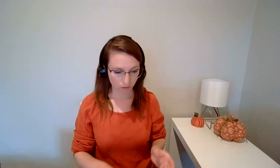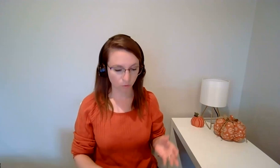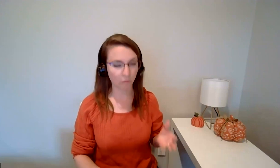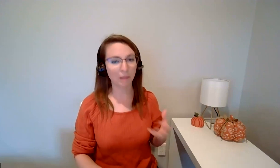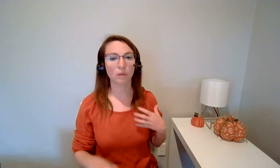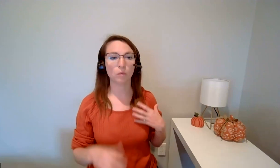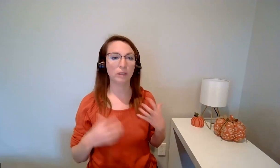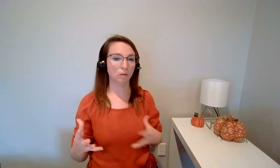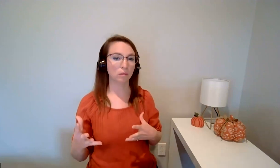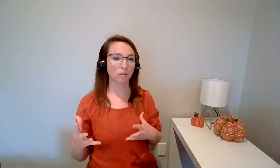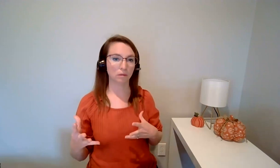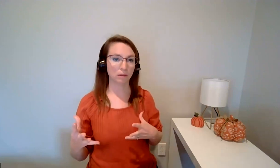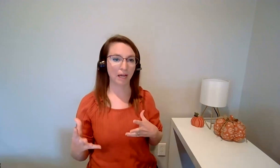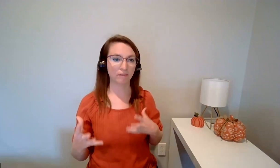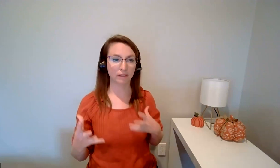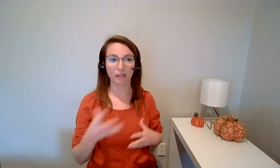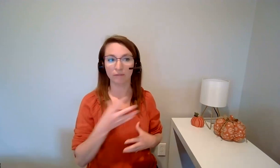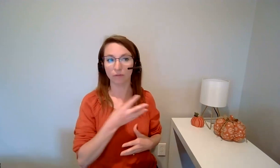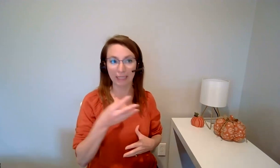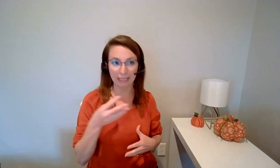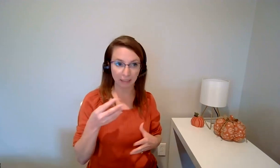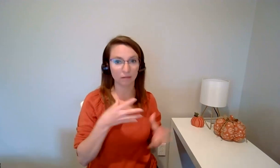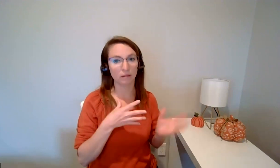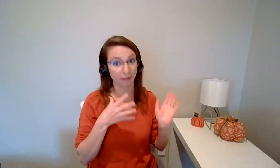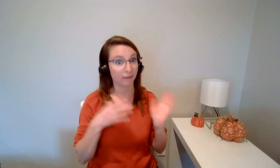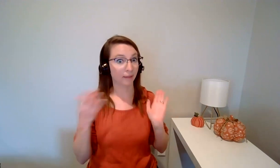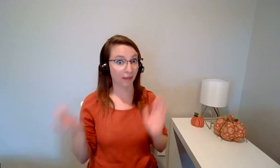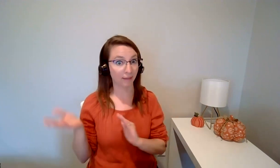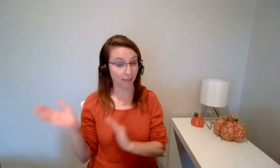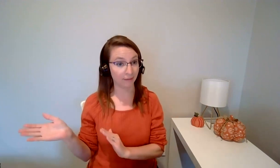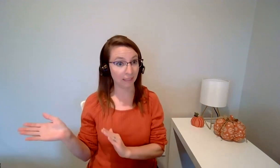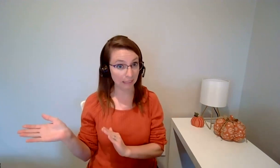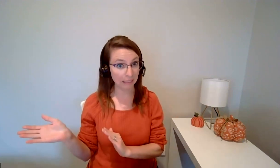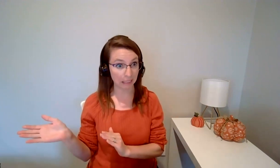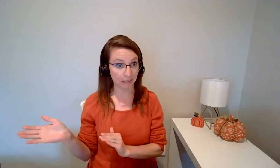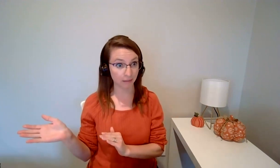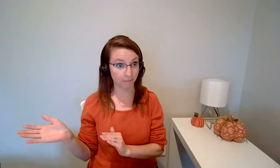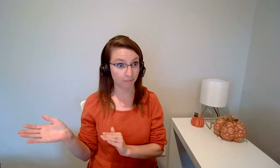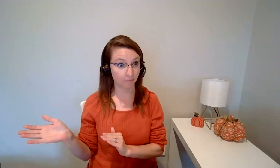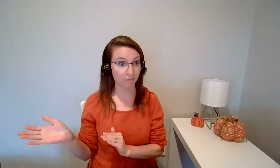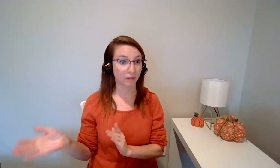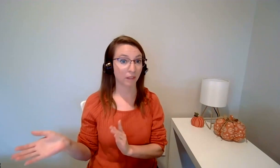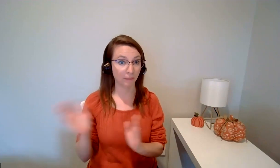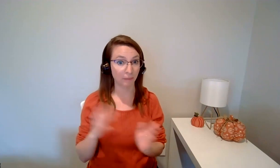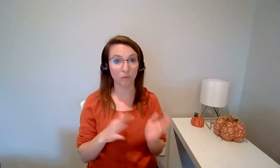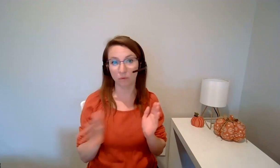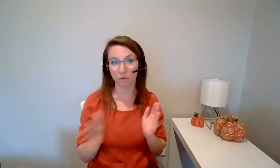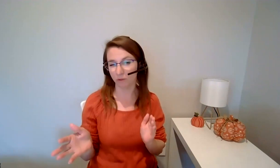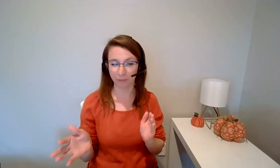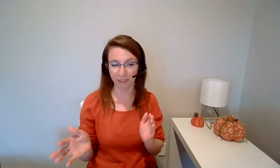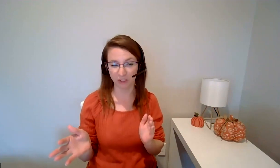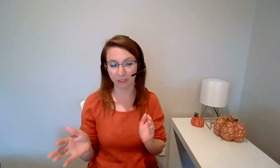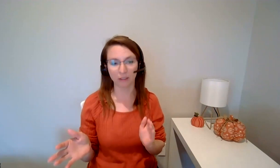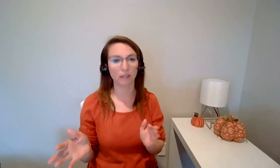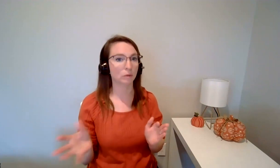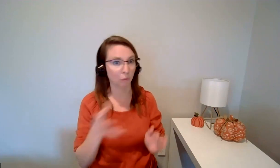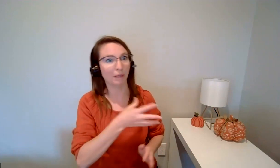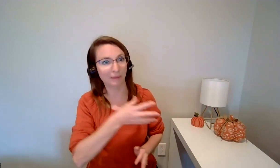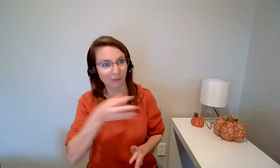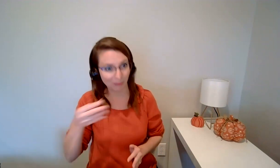So remember, we don't have a sign for and. SEE does, and people who do Pidgin Sign Language will probably do